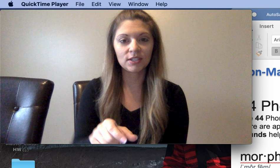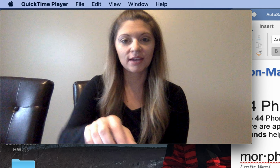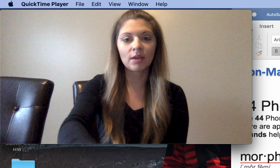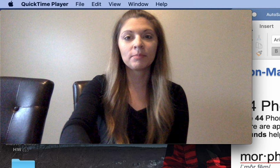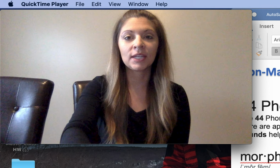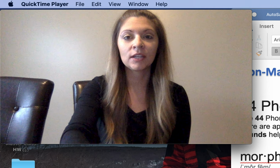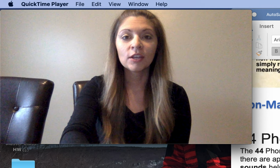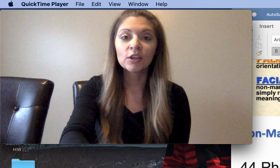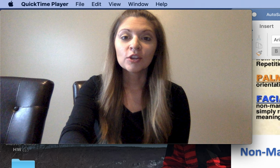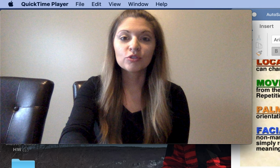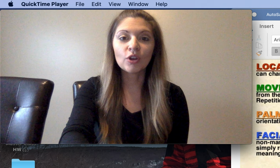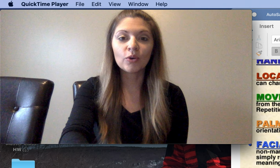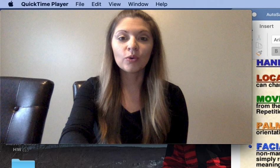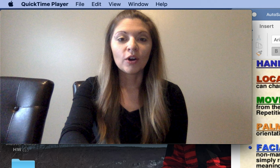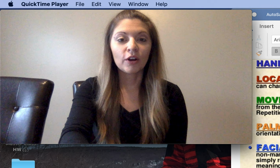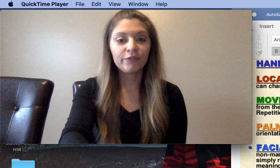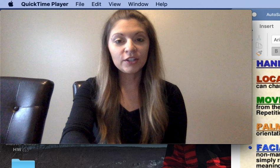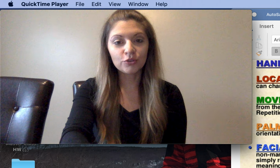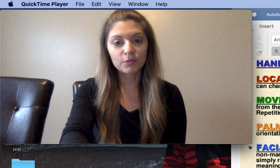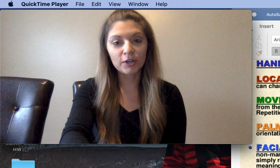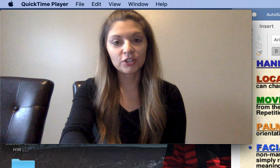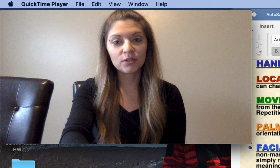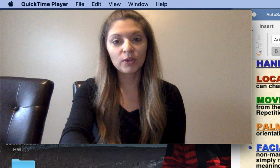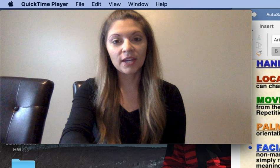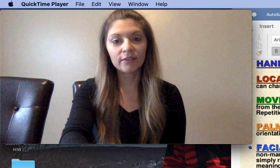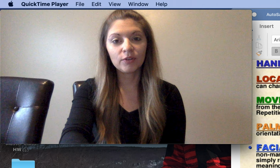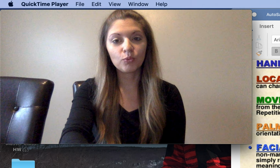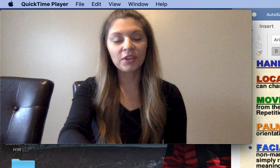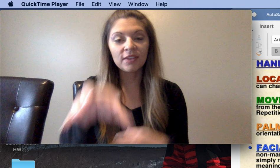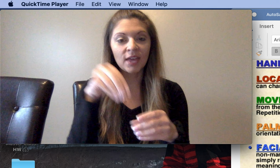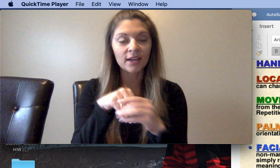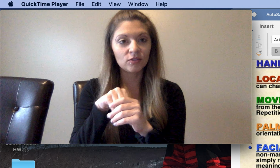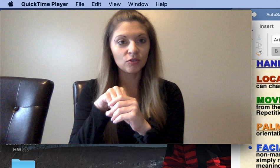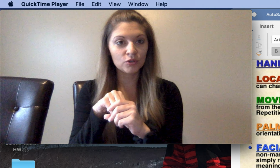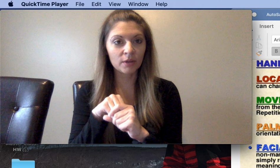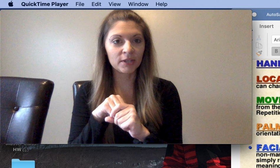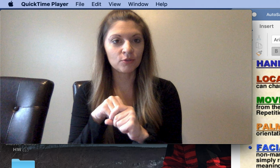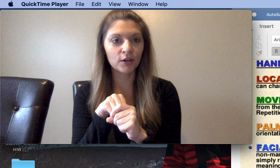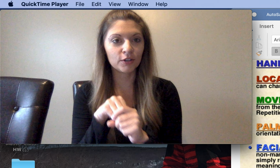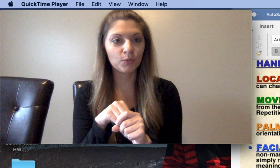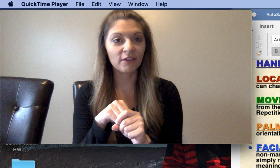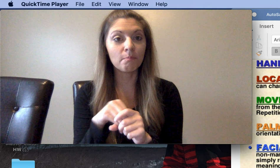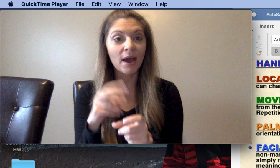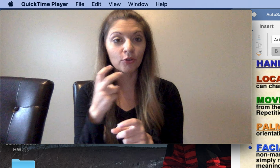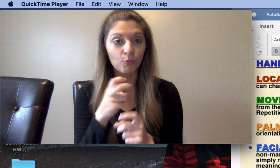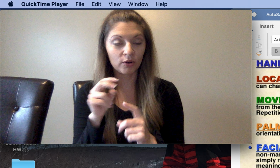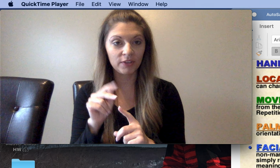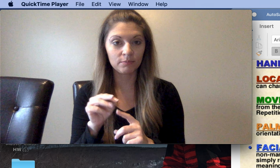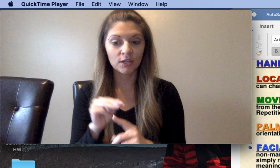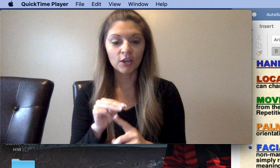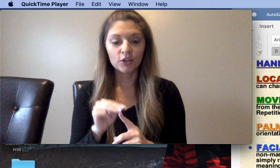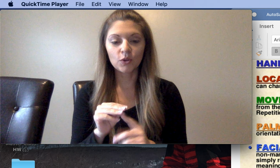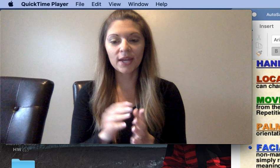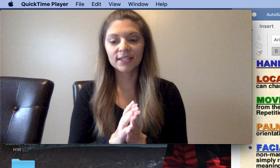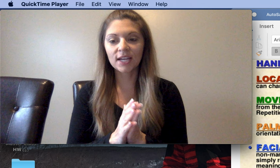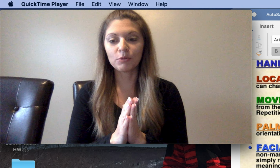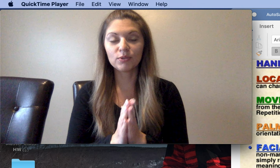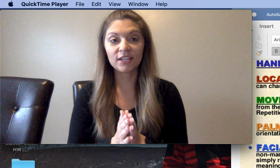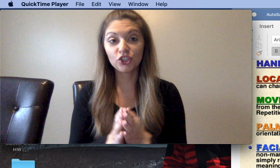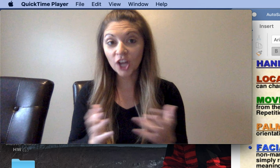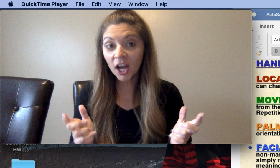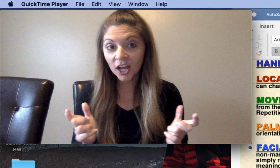something to have that meaning. So our facial expressions, we have within that, in those non-manual markers, we have mouth morphemes. So